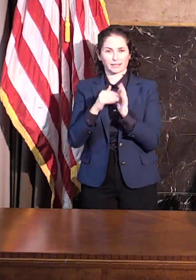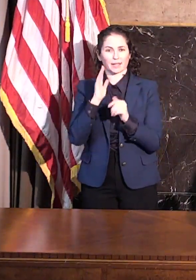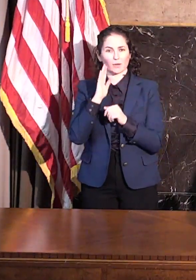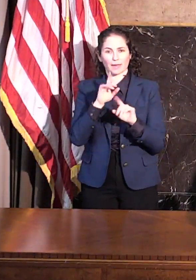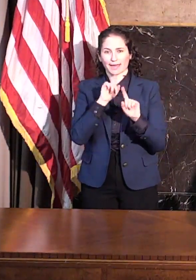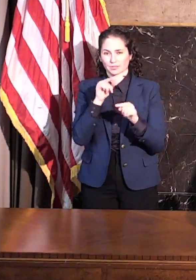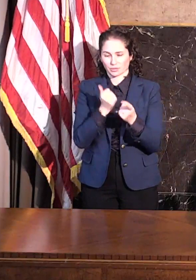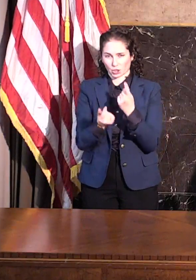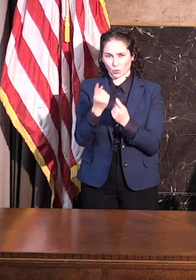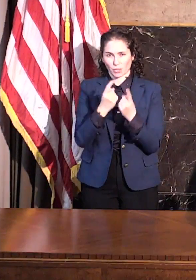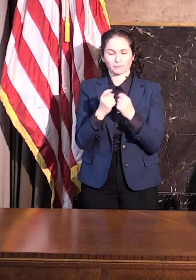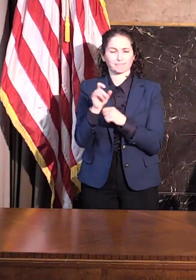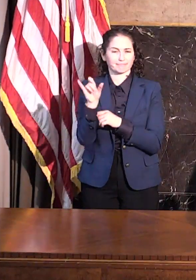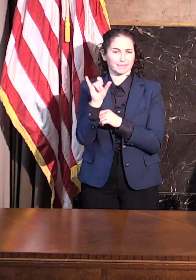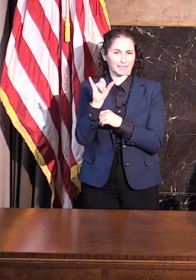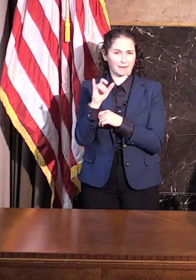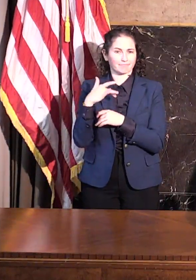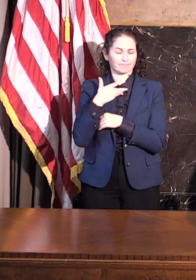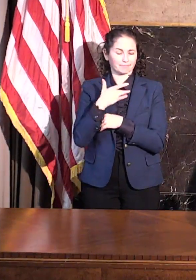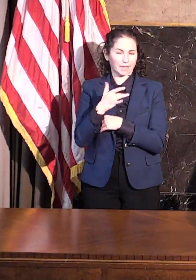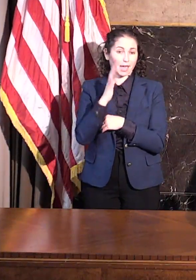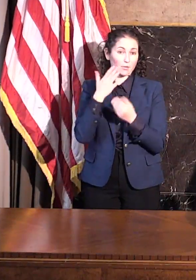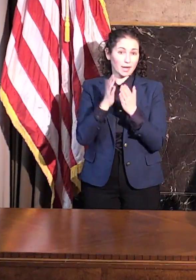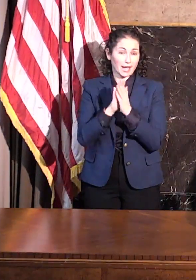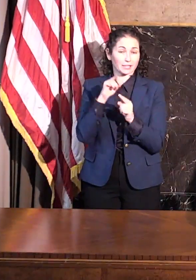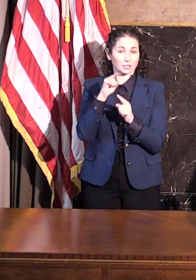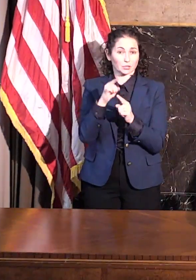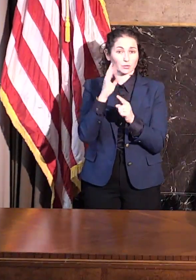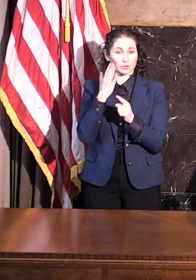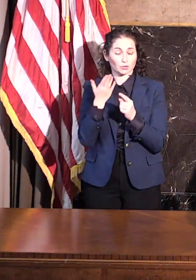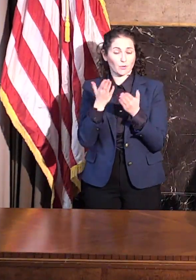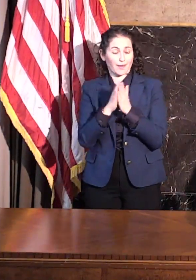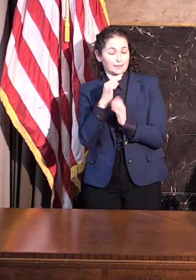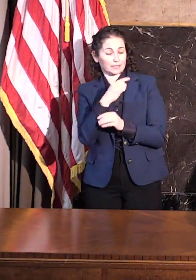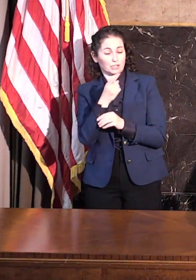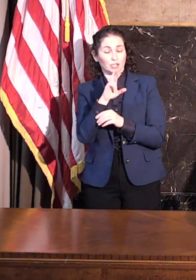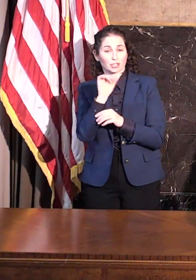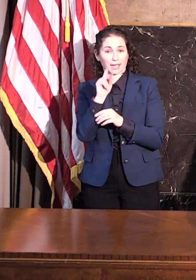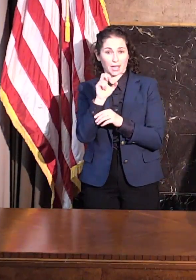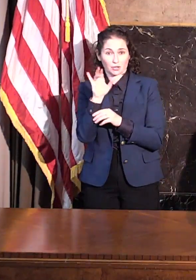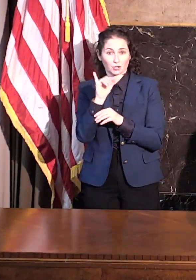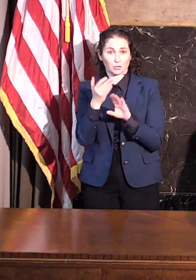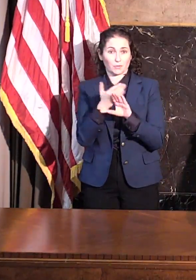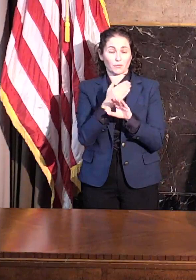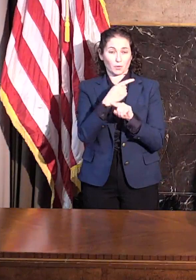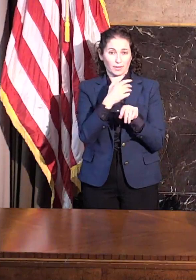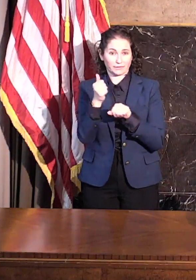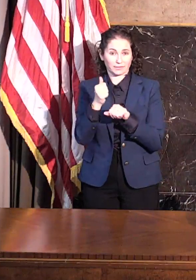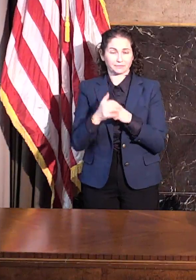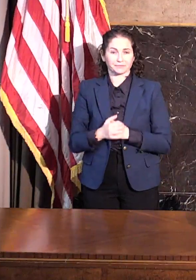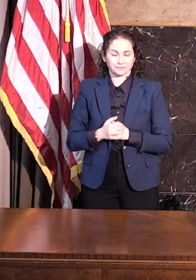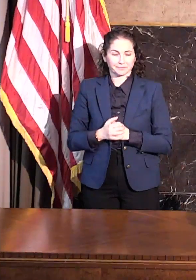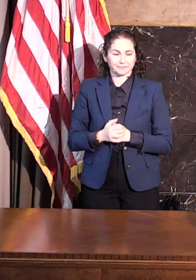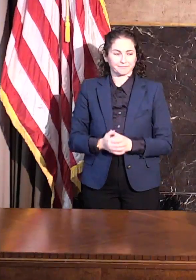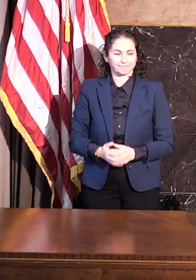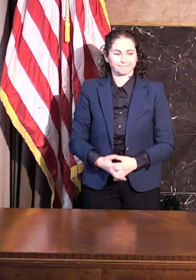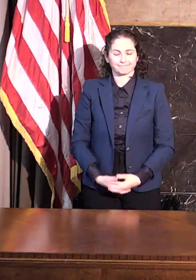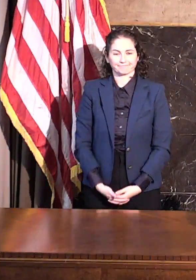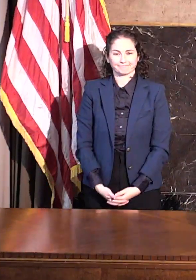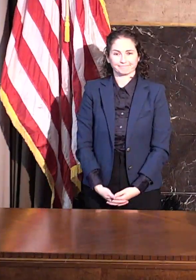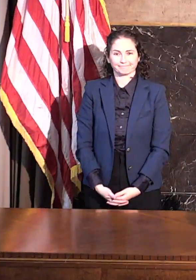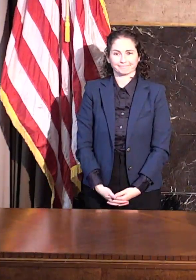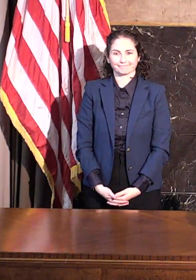going to speak about this campaign and why it's important, but also tell you more about COVID and the variants. When he is done,